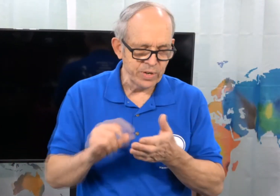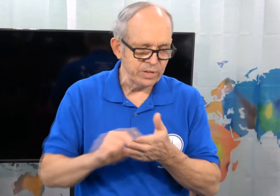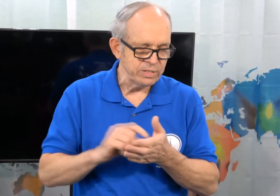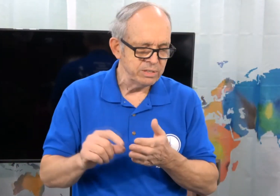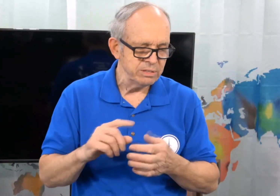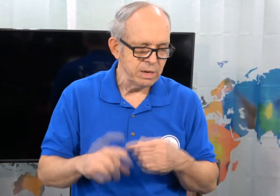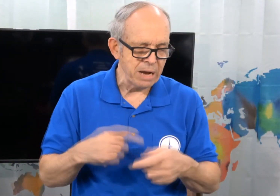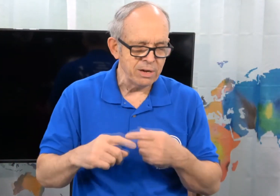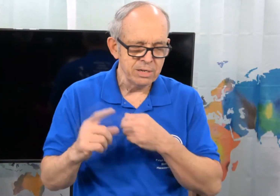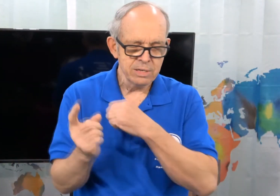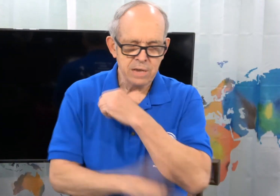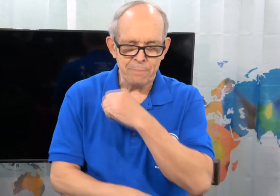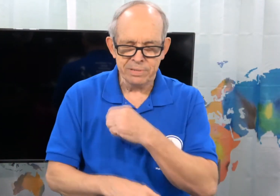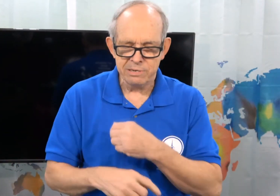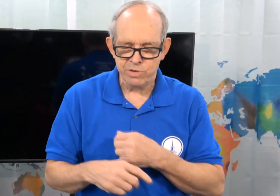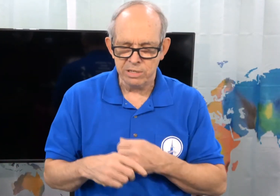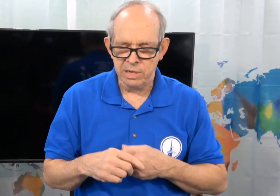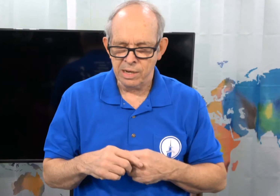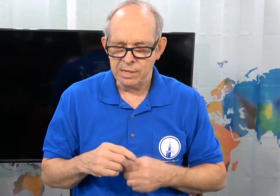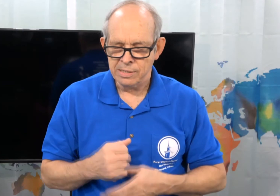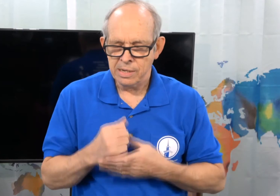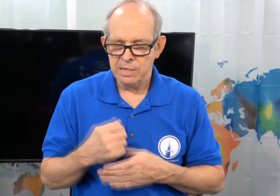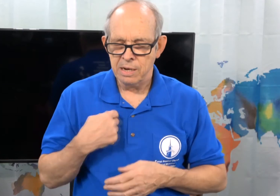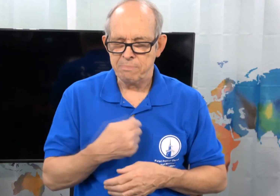face about combination affects